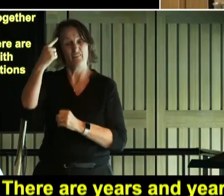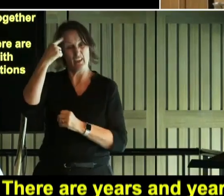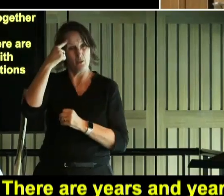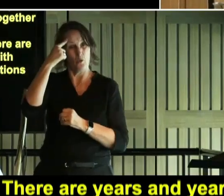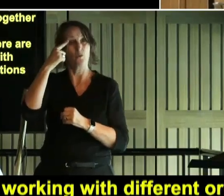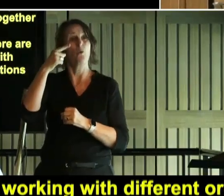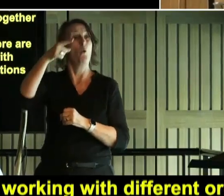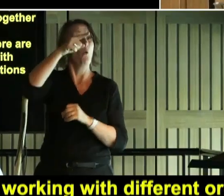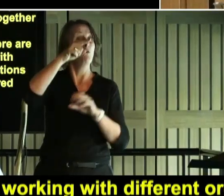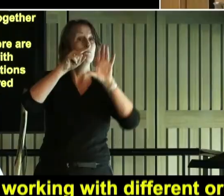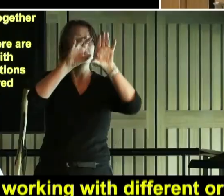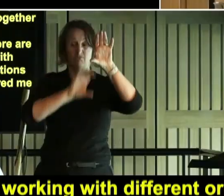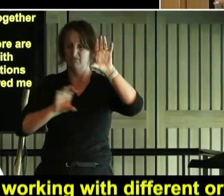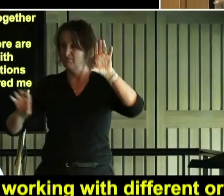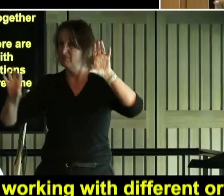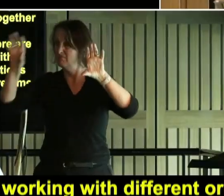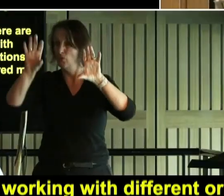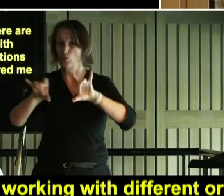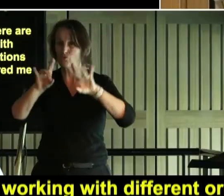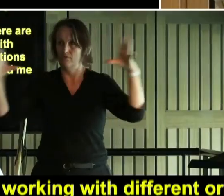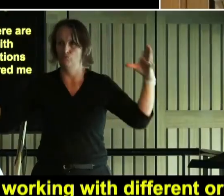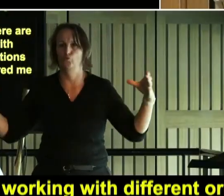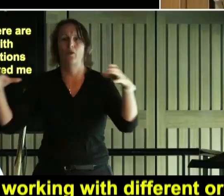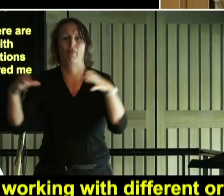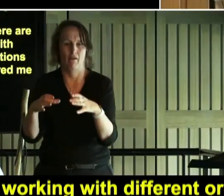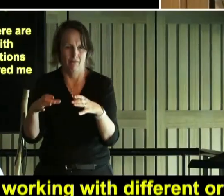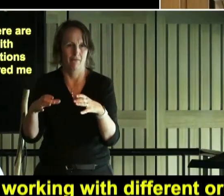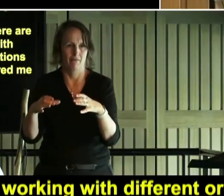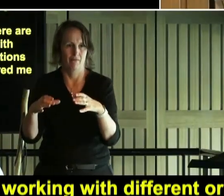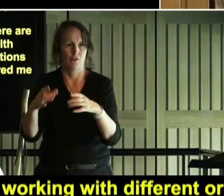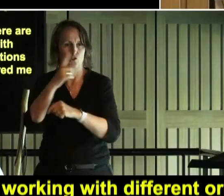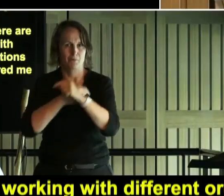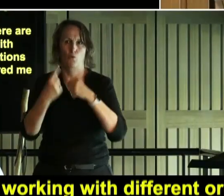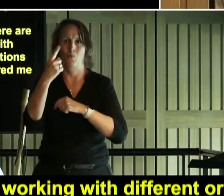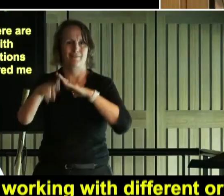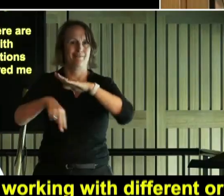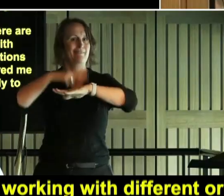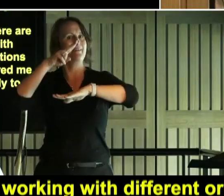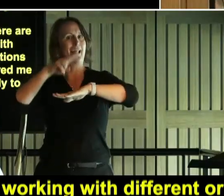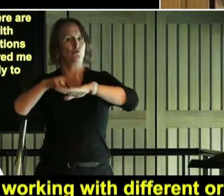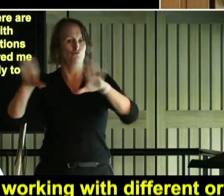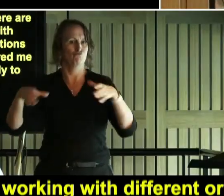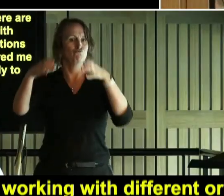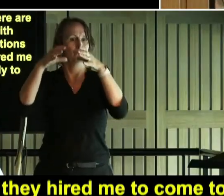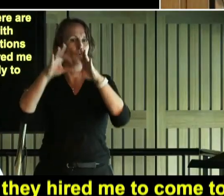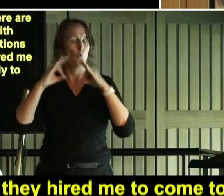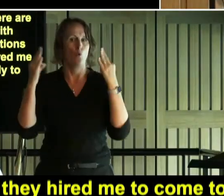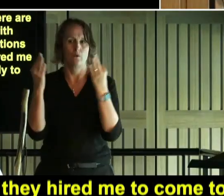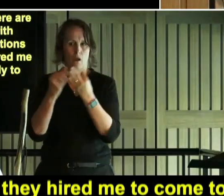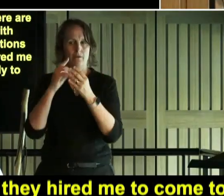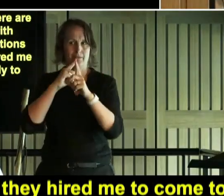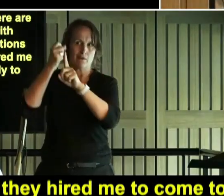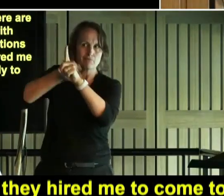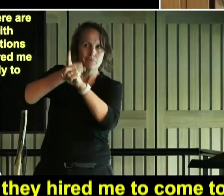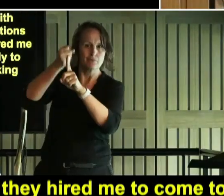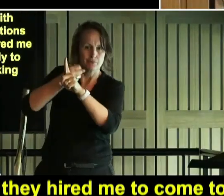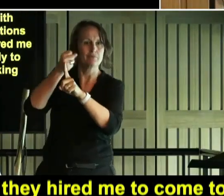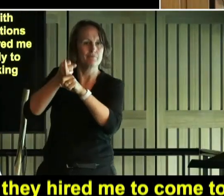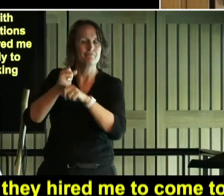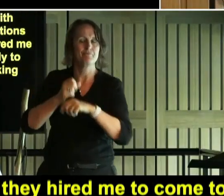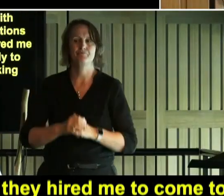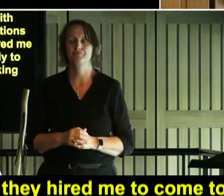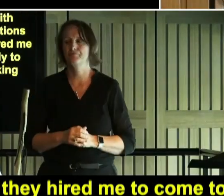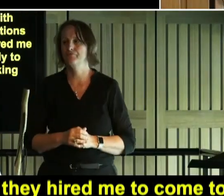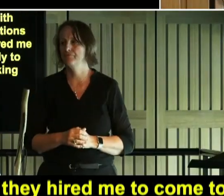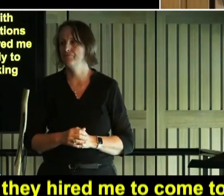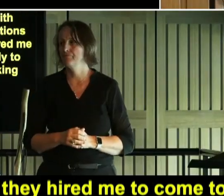come together and really work collectively to go about creating a national voice and working together to create change. I